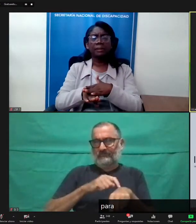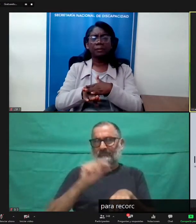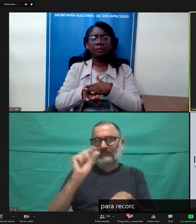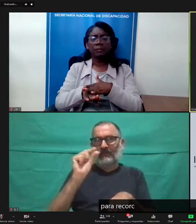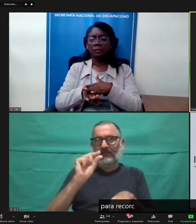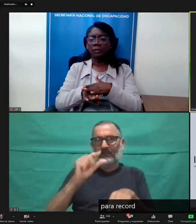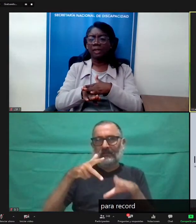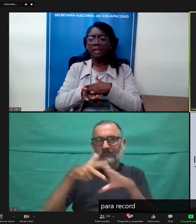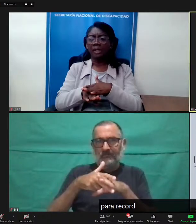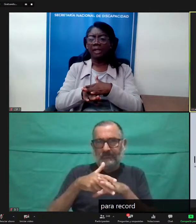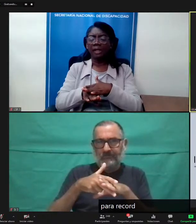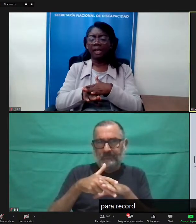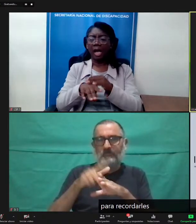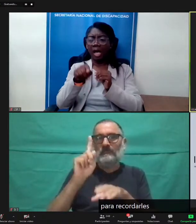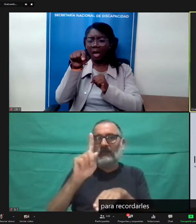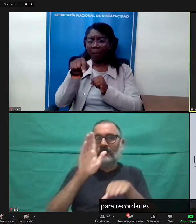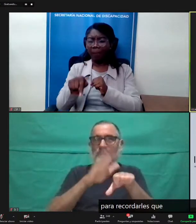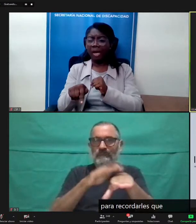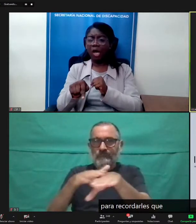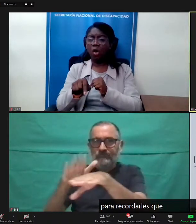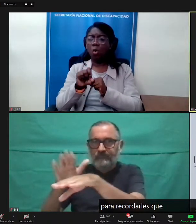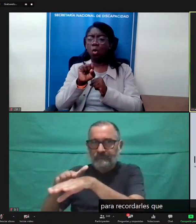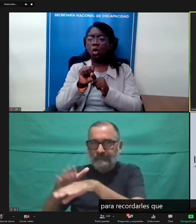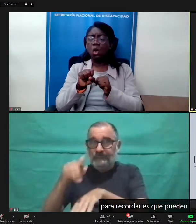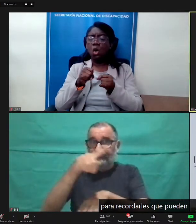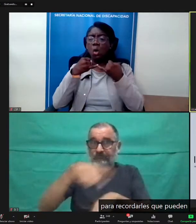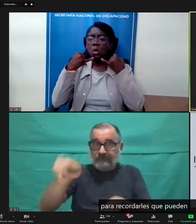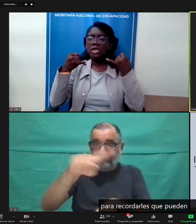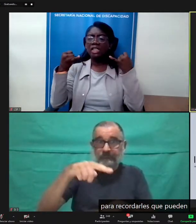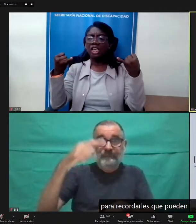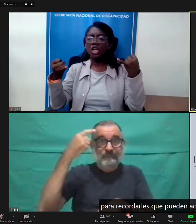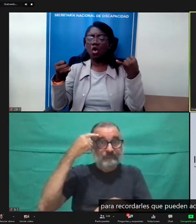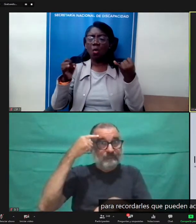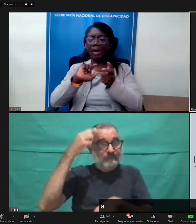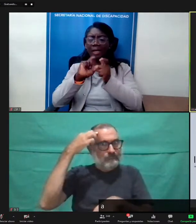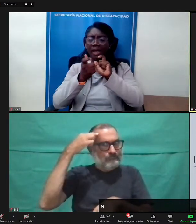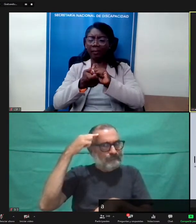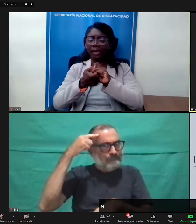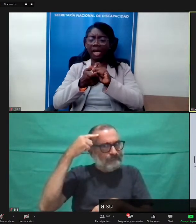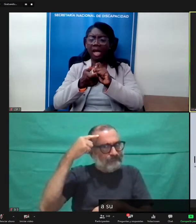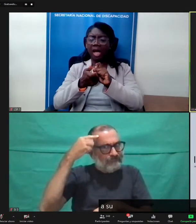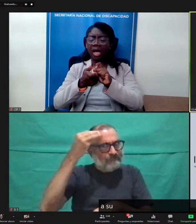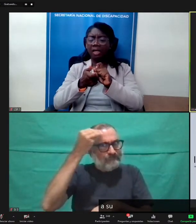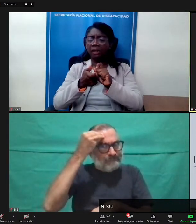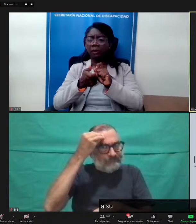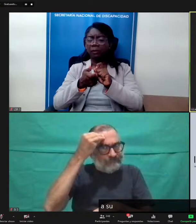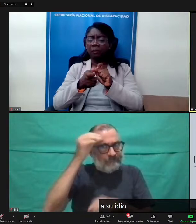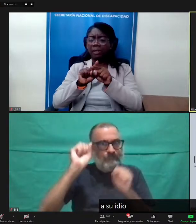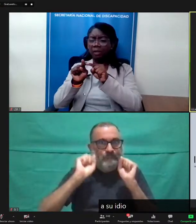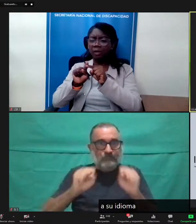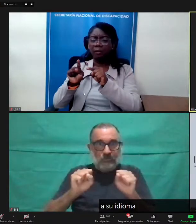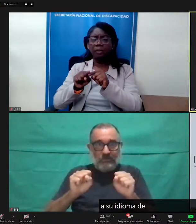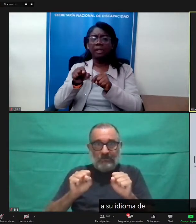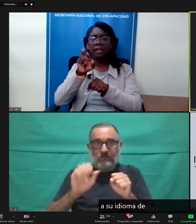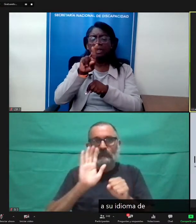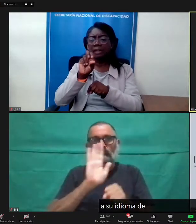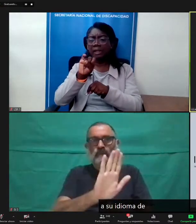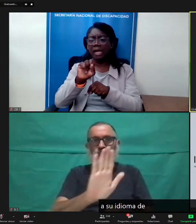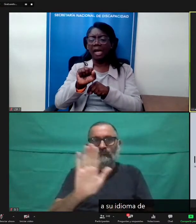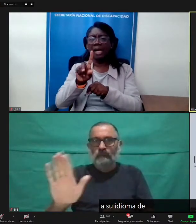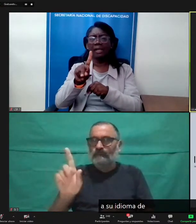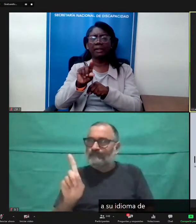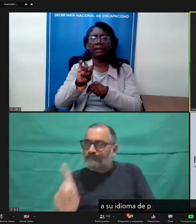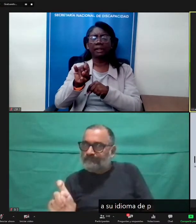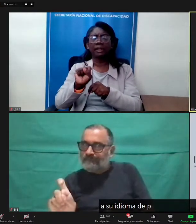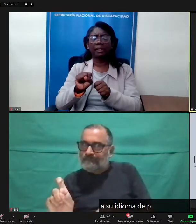i want to remind you that you can access the language of your preference the lower part of the zoom channel